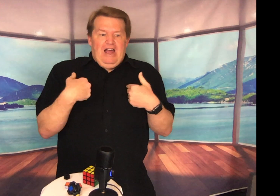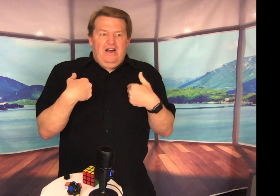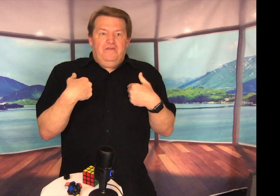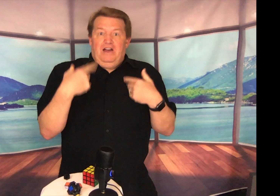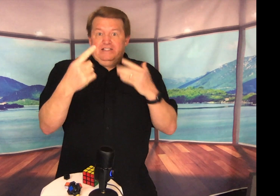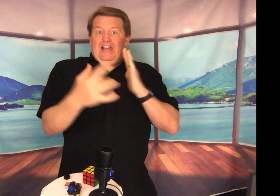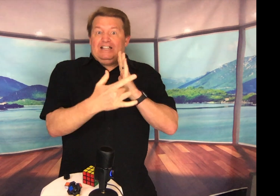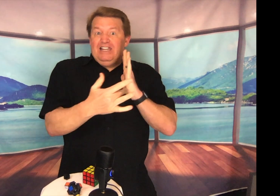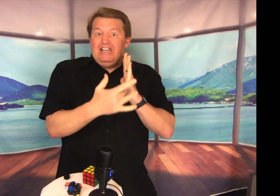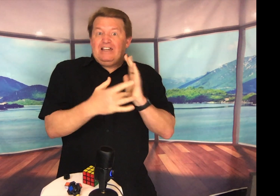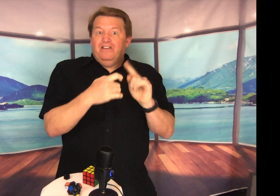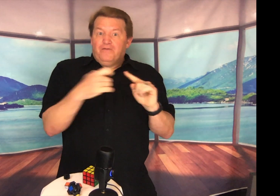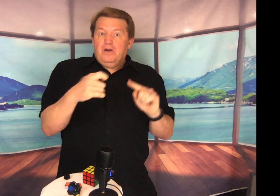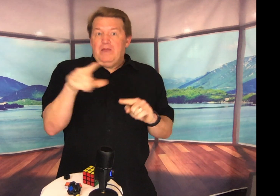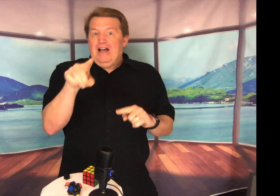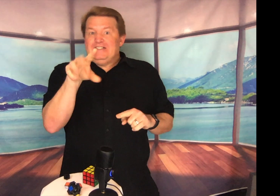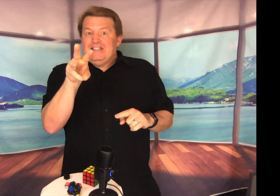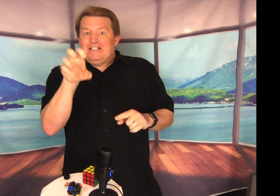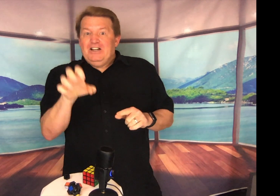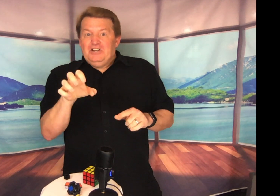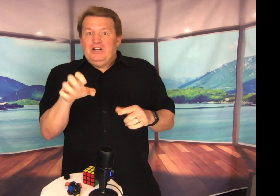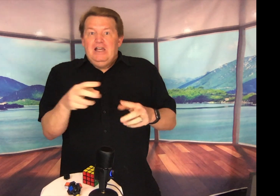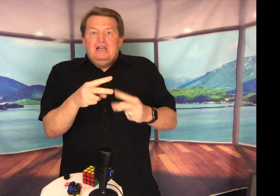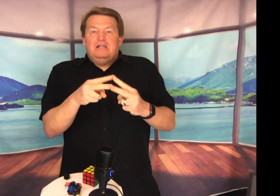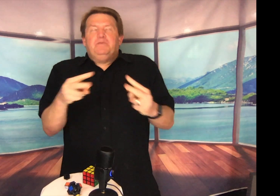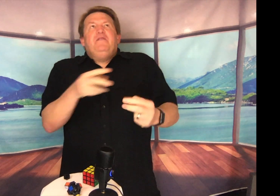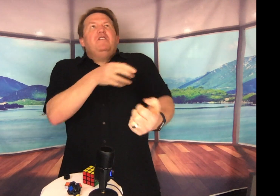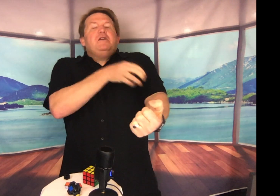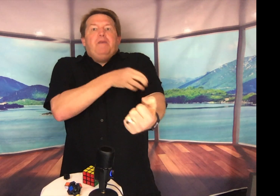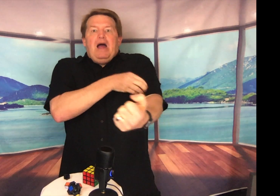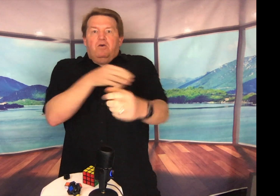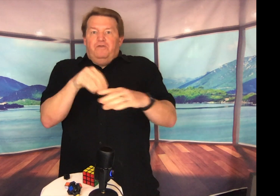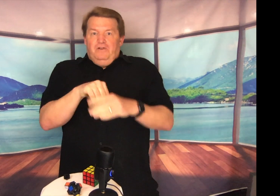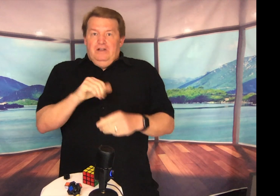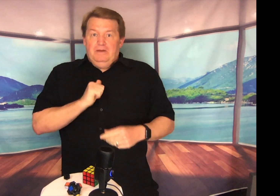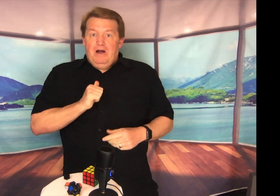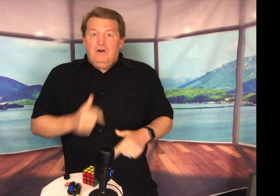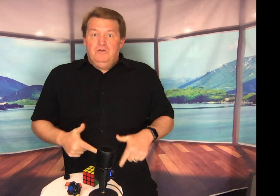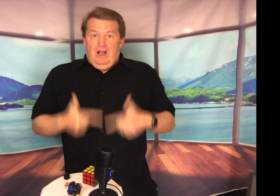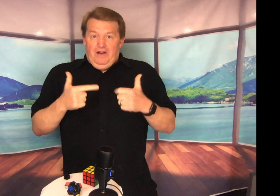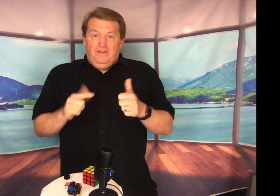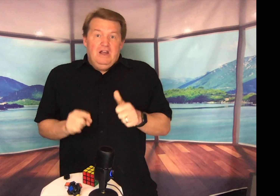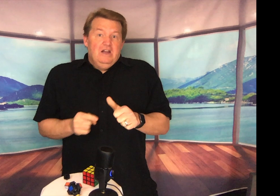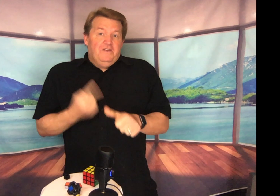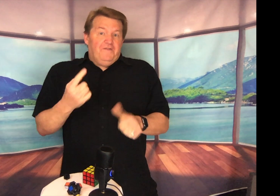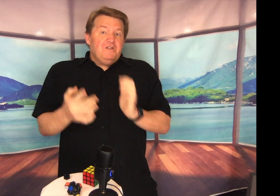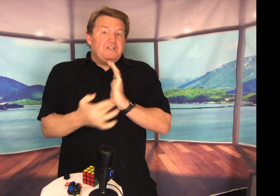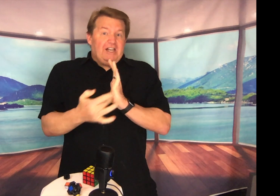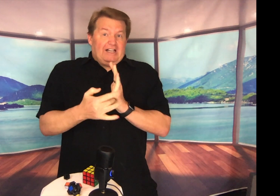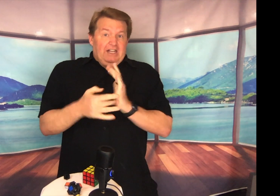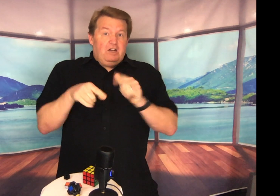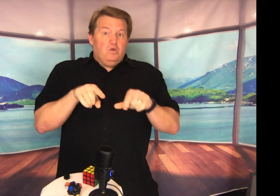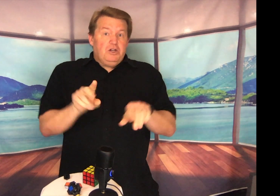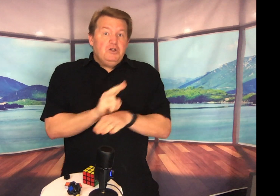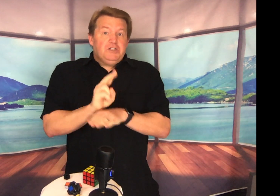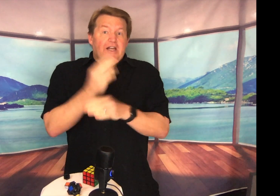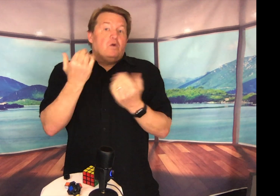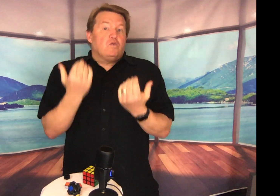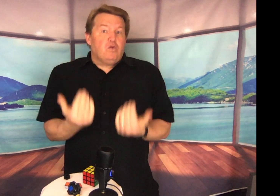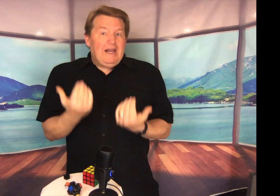have a technique from that 600 that's been very powerful in my own life. The first technique we're using right